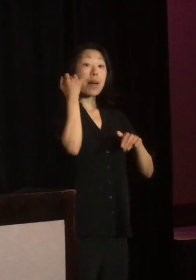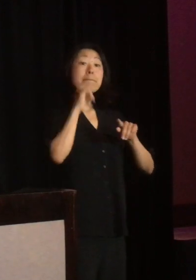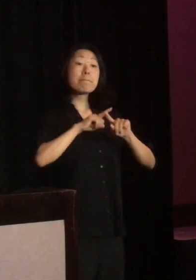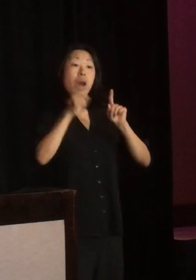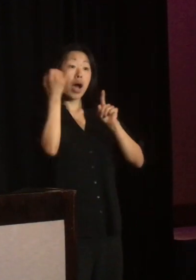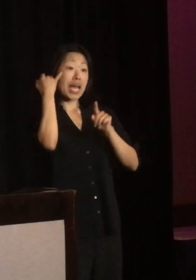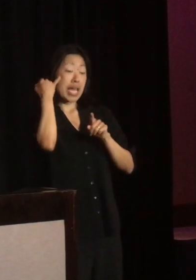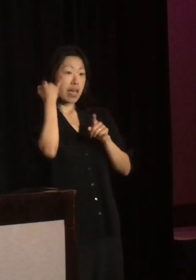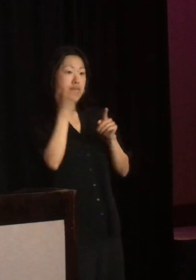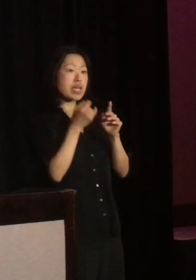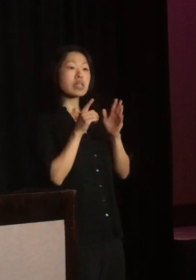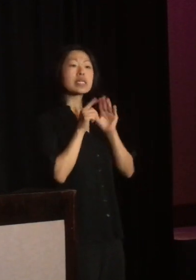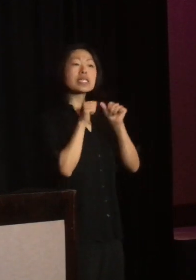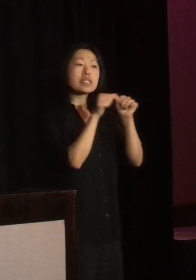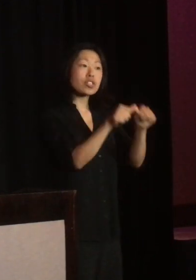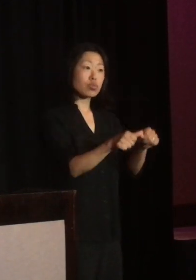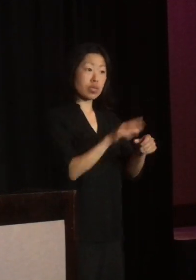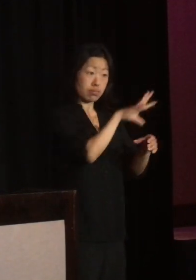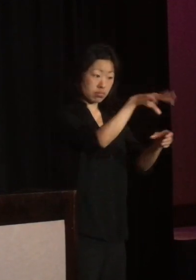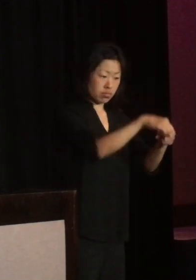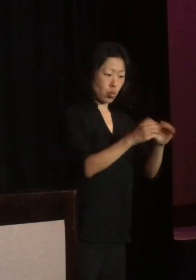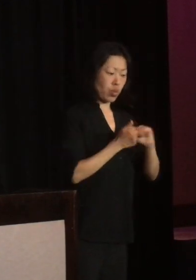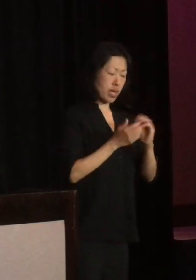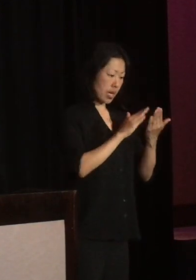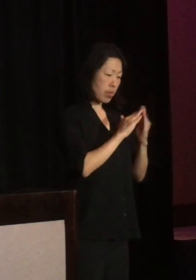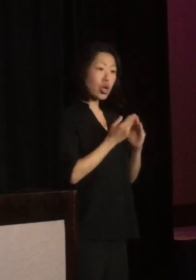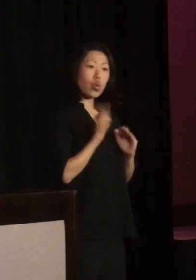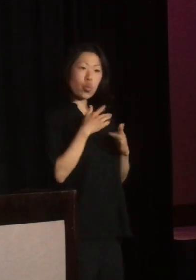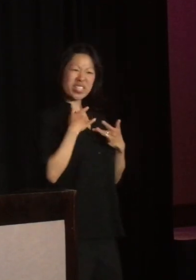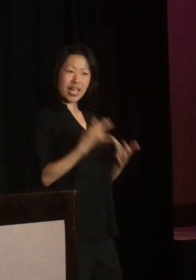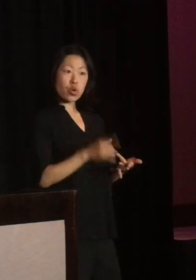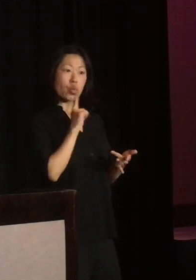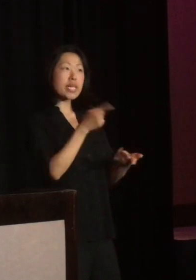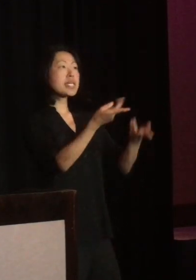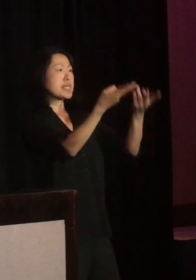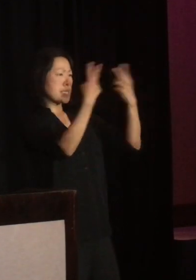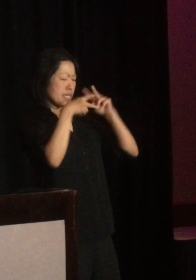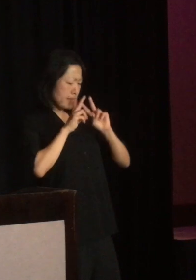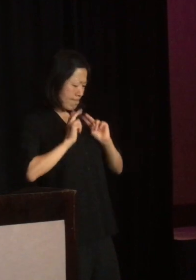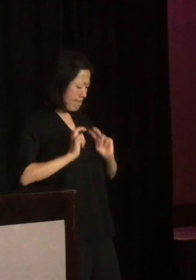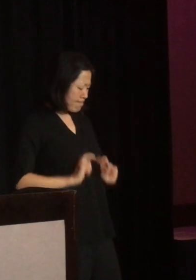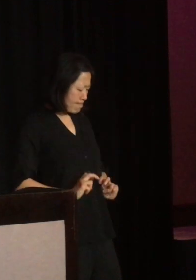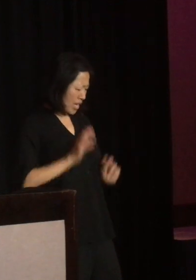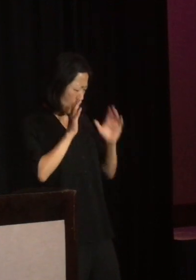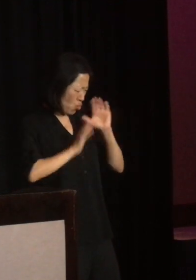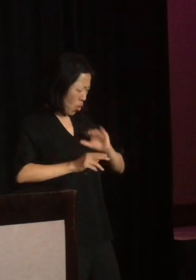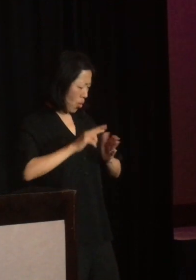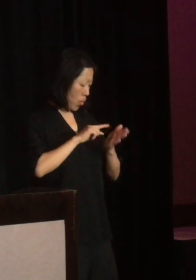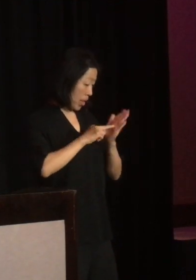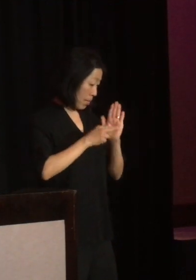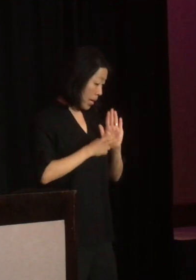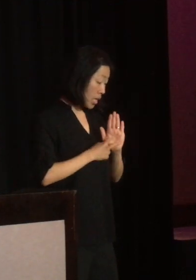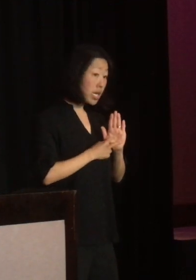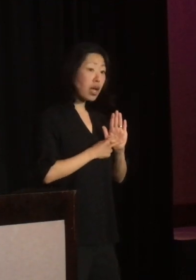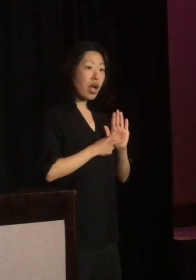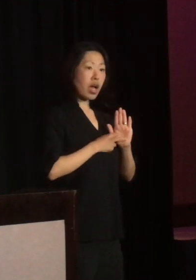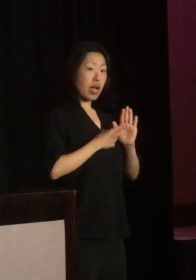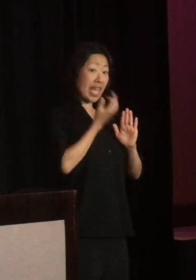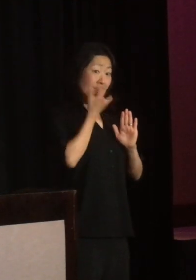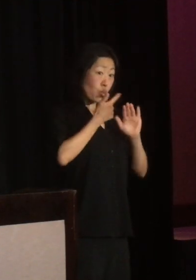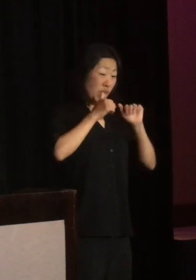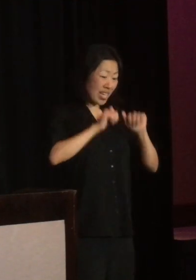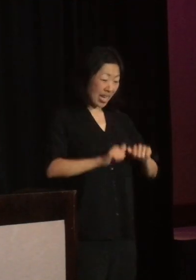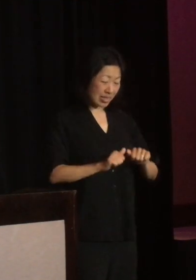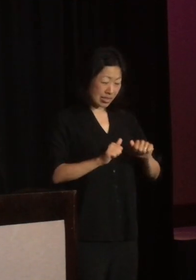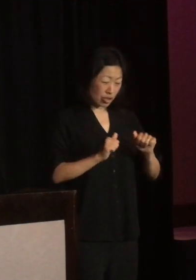we explore what that means to us. And quite frankly, if we can do something to understand what that's about, it gets a